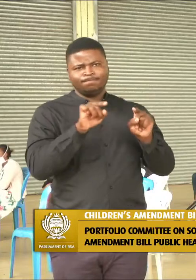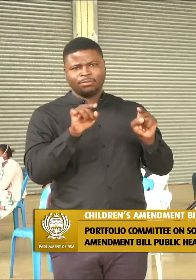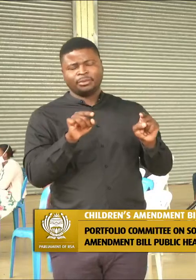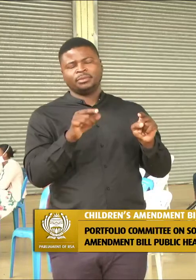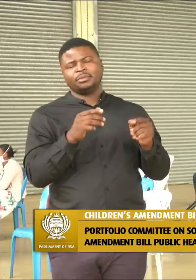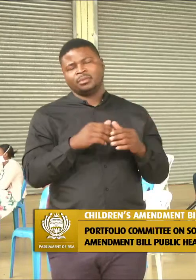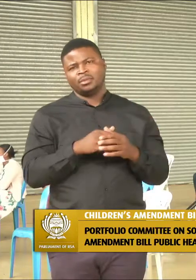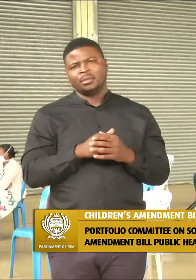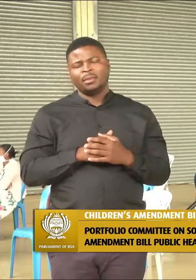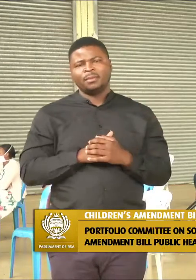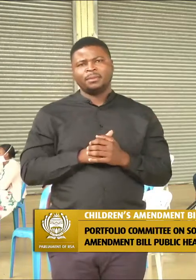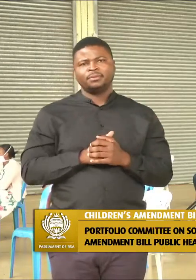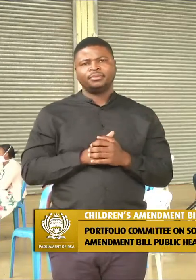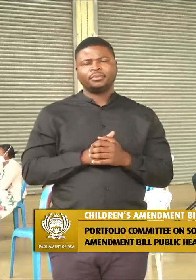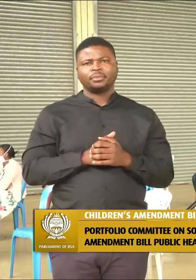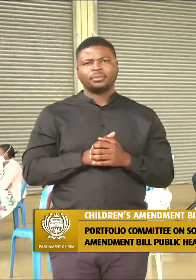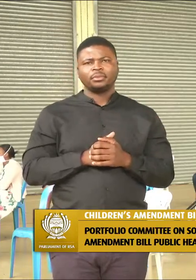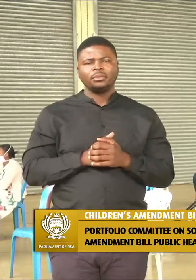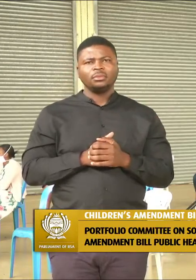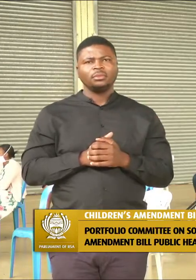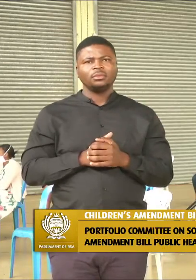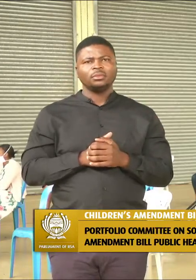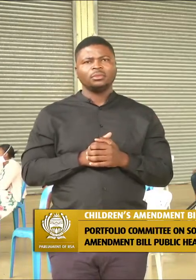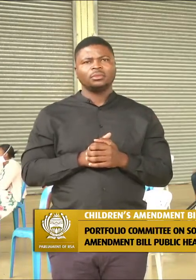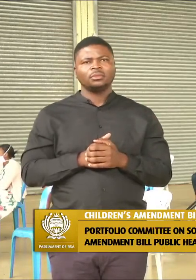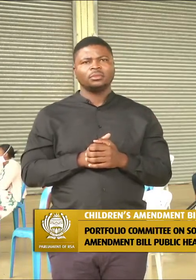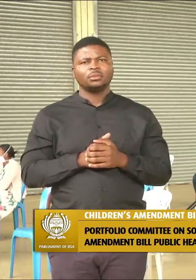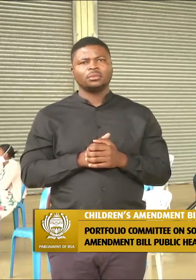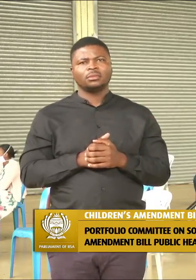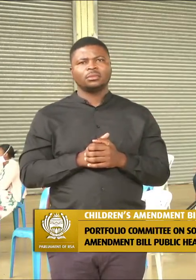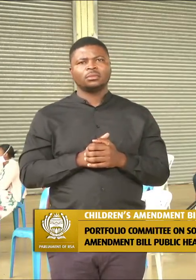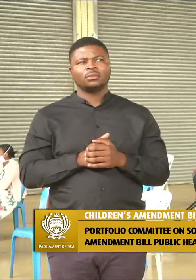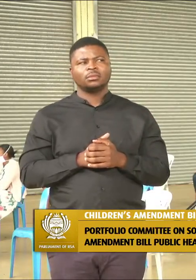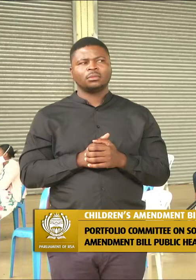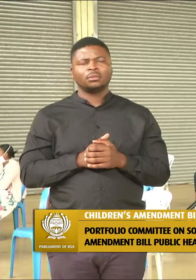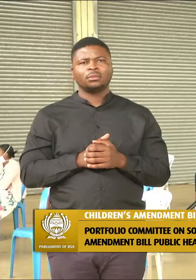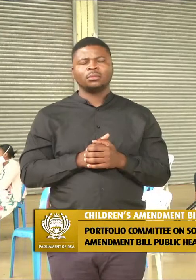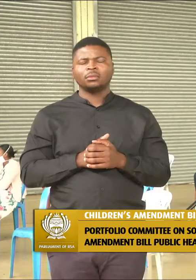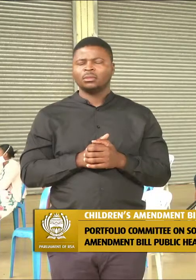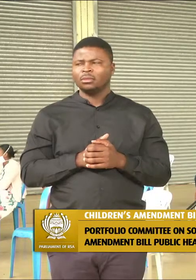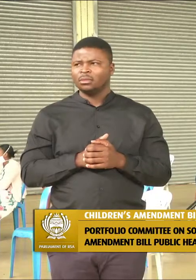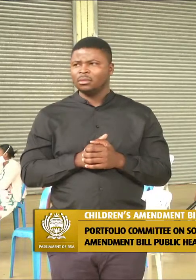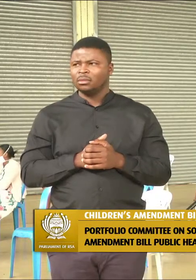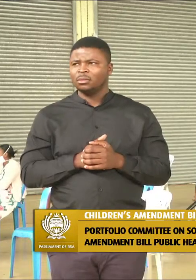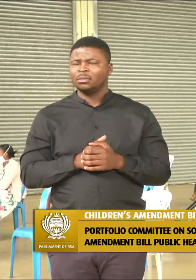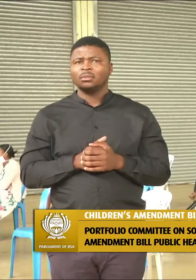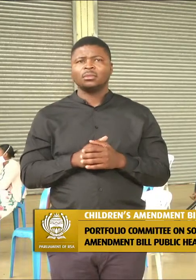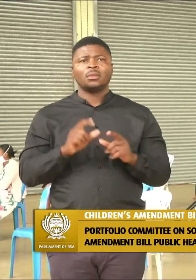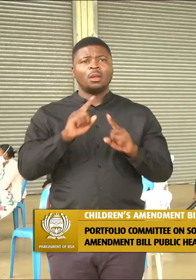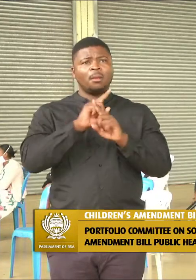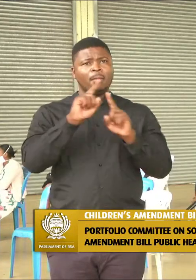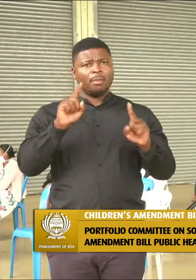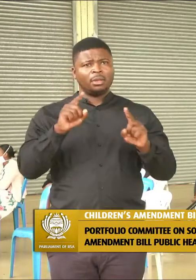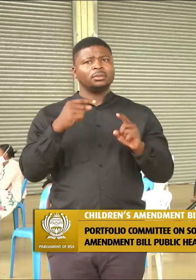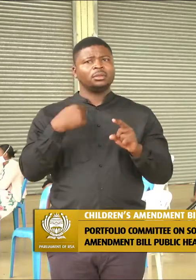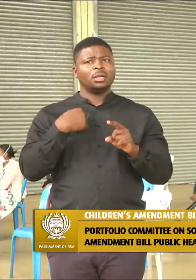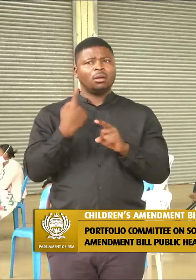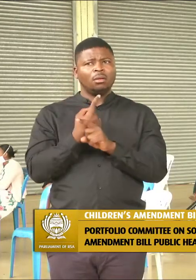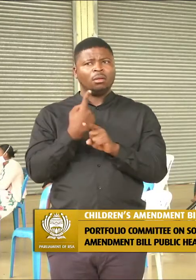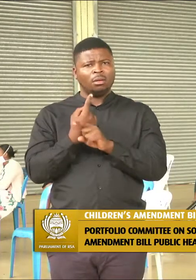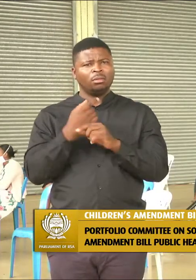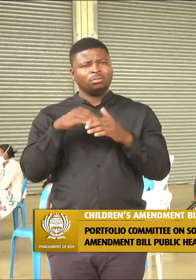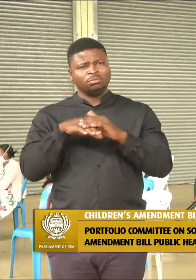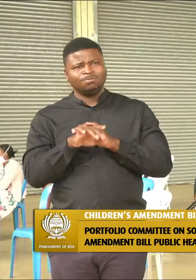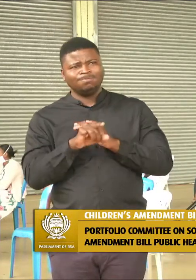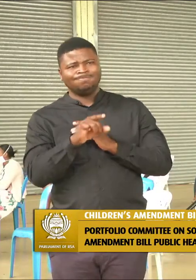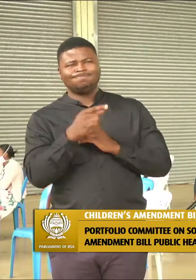and it's something that I've personally struggled to come to terms with. Impela into nje ngiyibona ingaphezulu kwamandla ami lena.